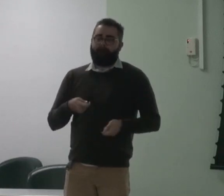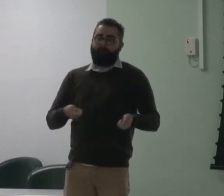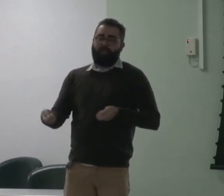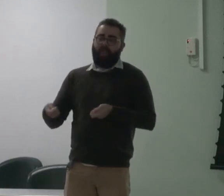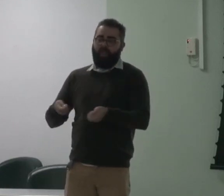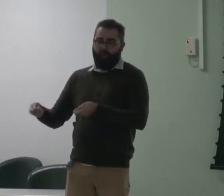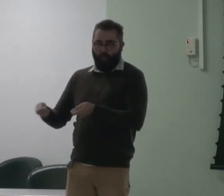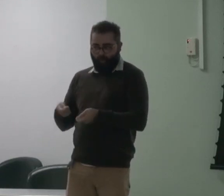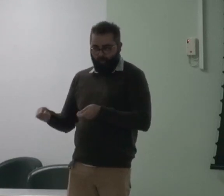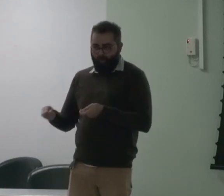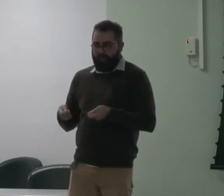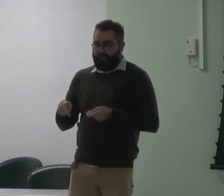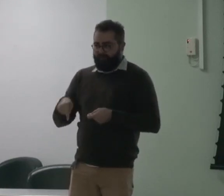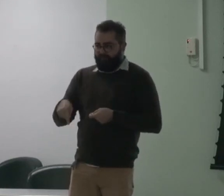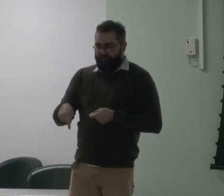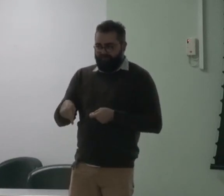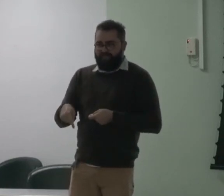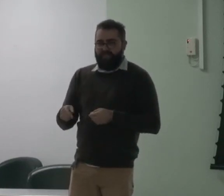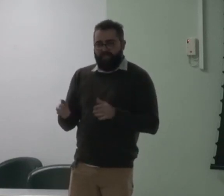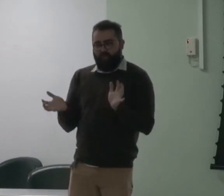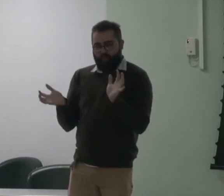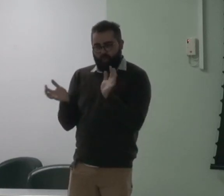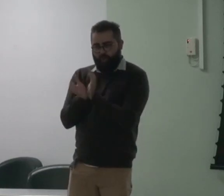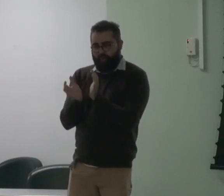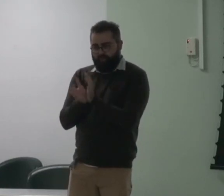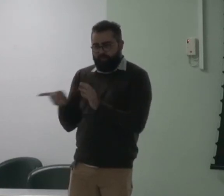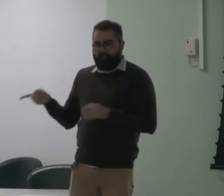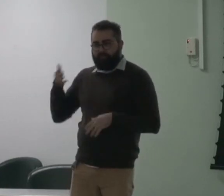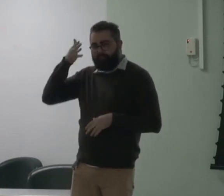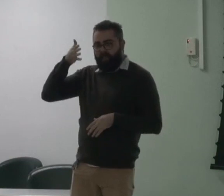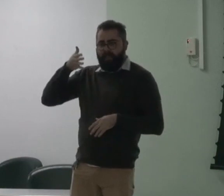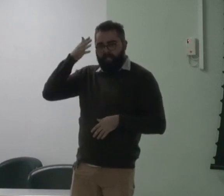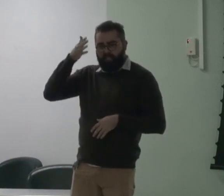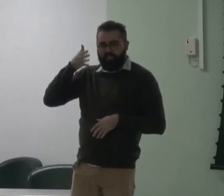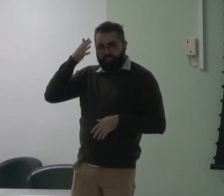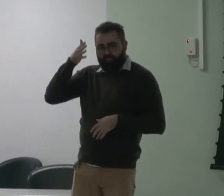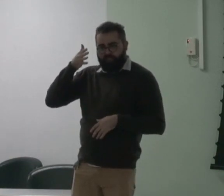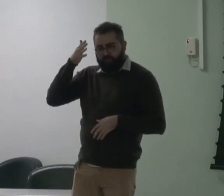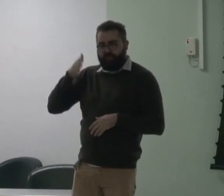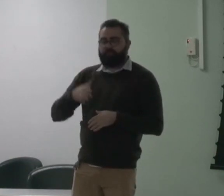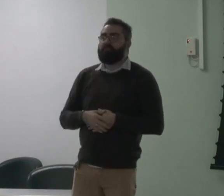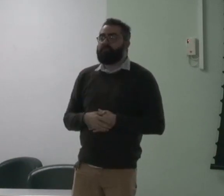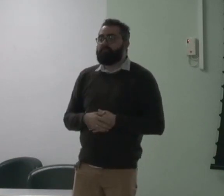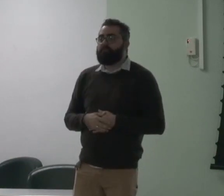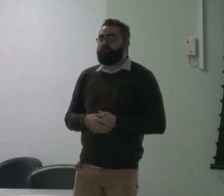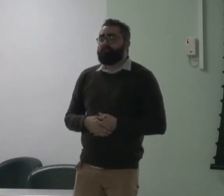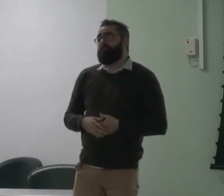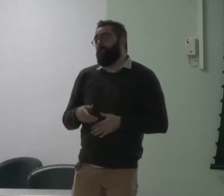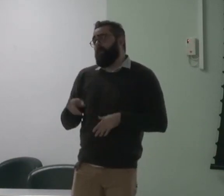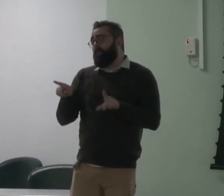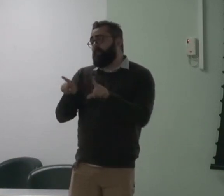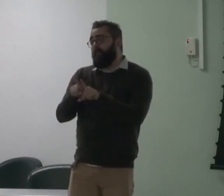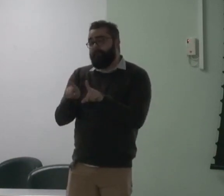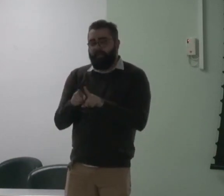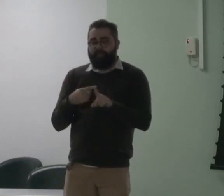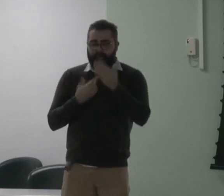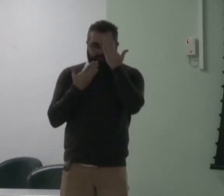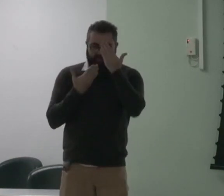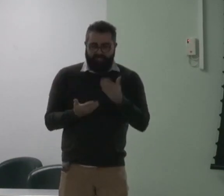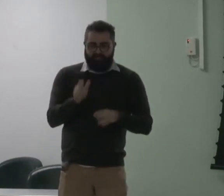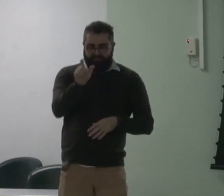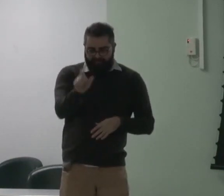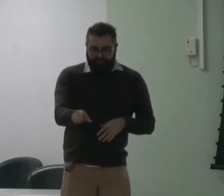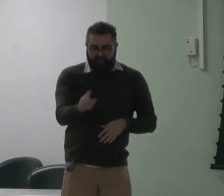this joint talk. No? I would like to, and also to Filomena